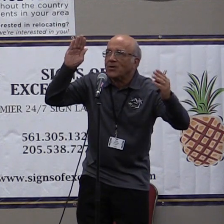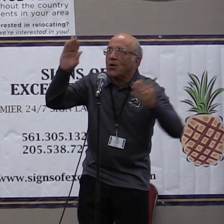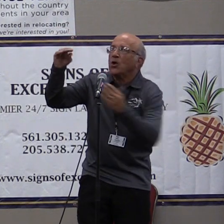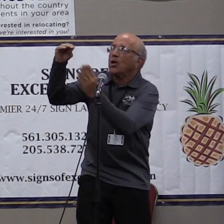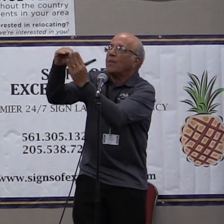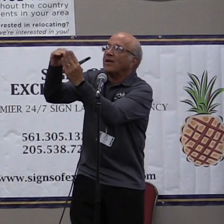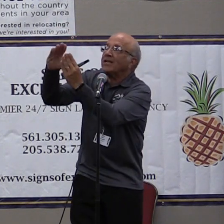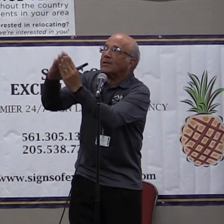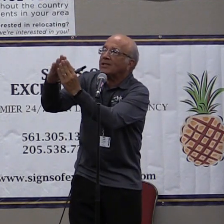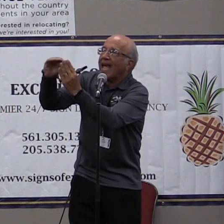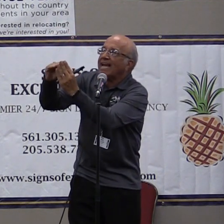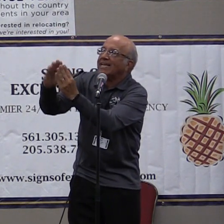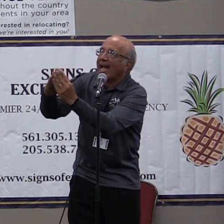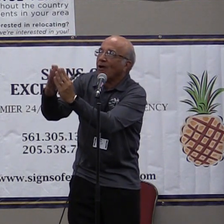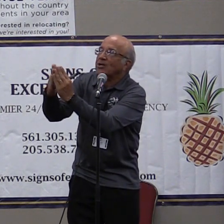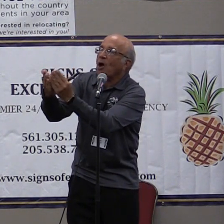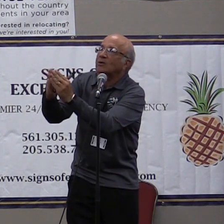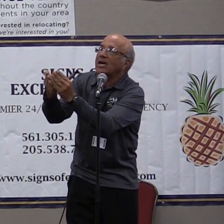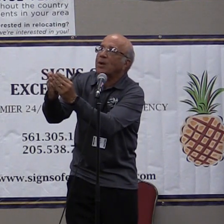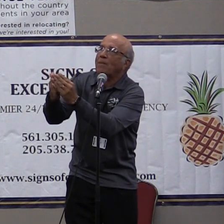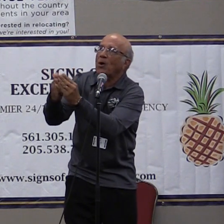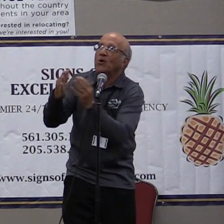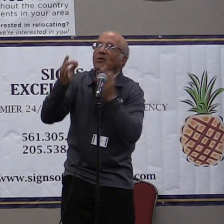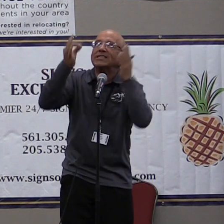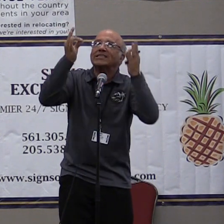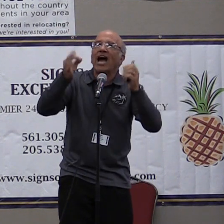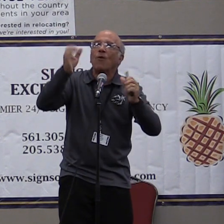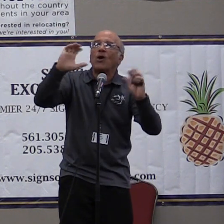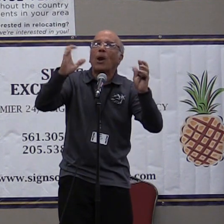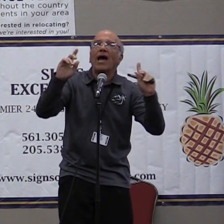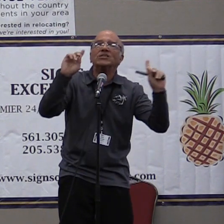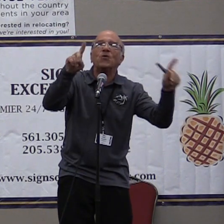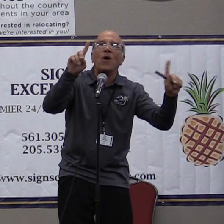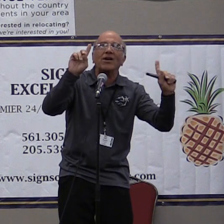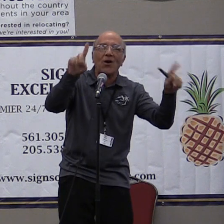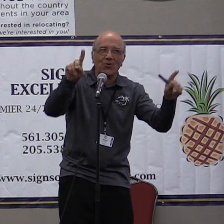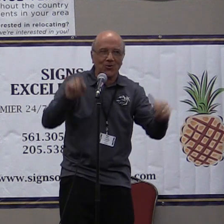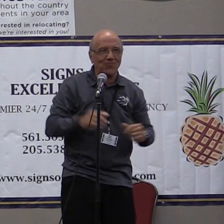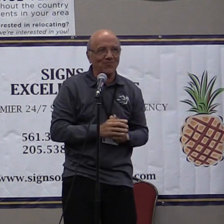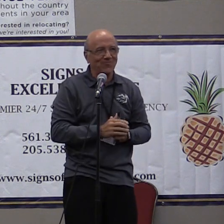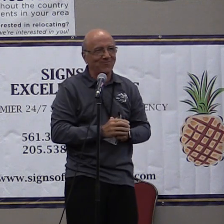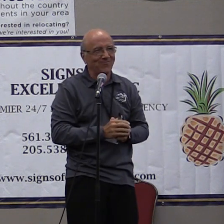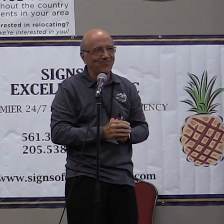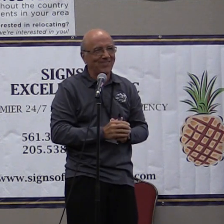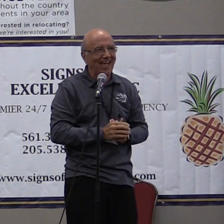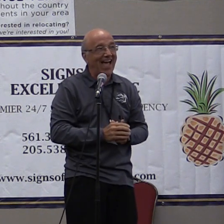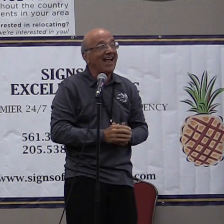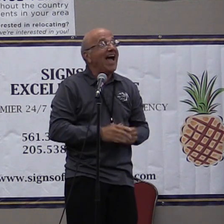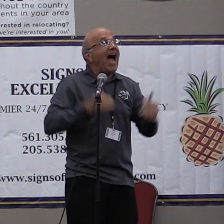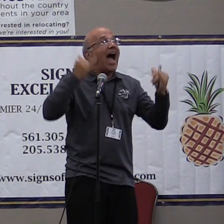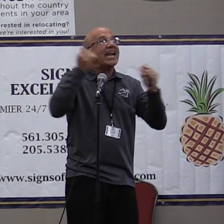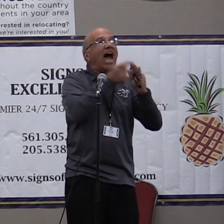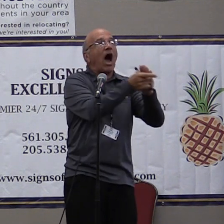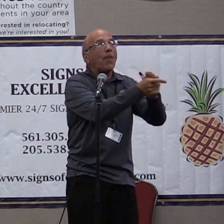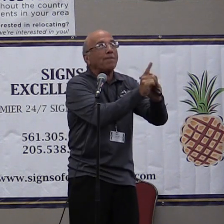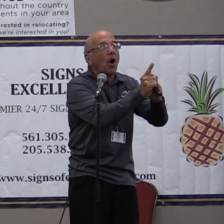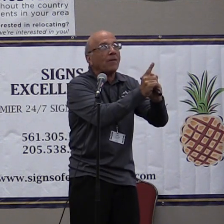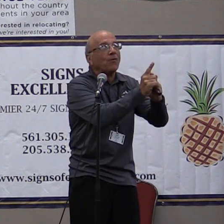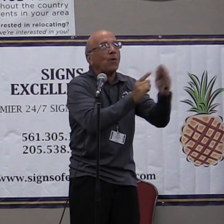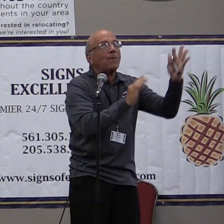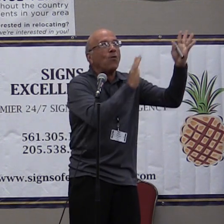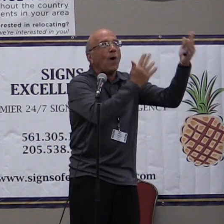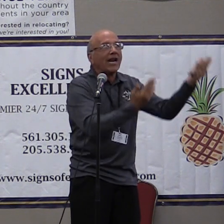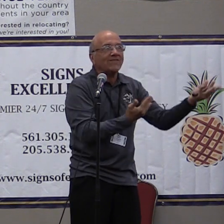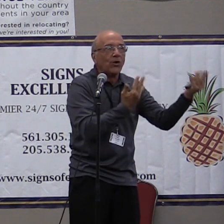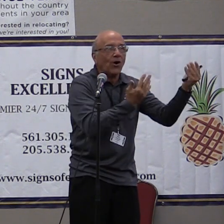Hopefully, you've been taking down notes in the book to decide what class you're going to go to. And now, the